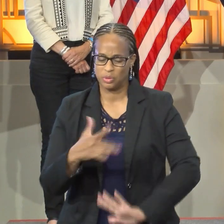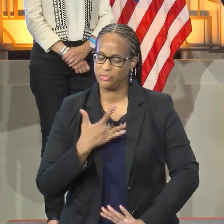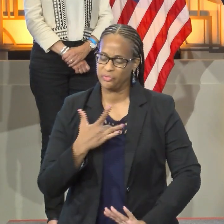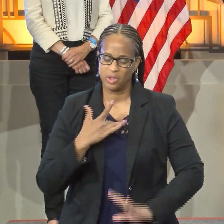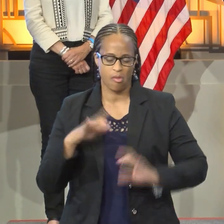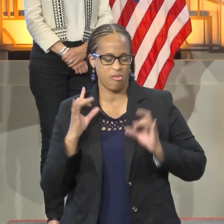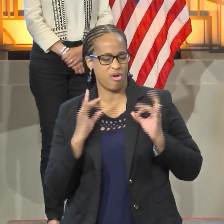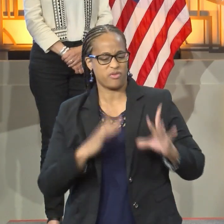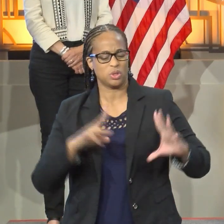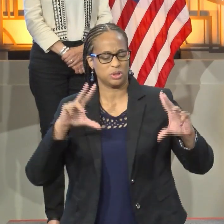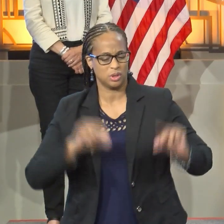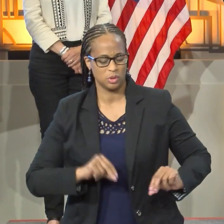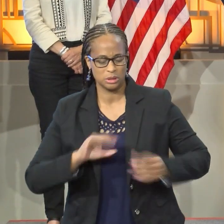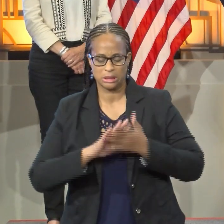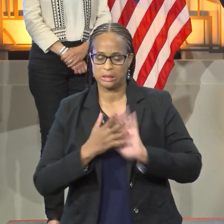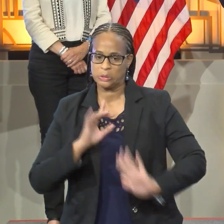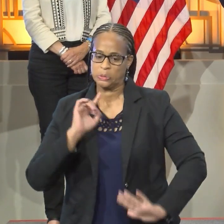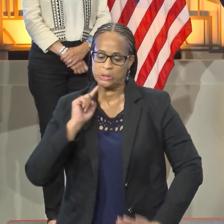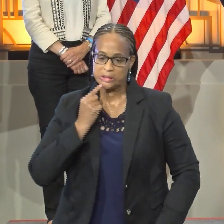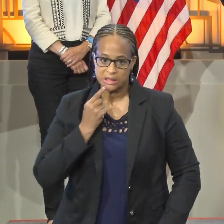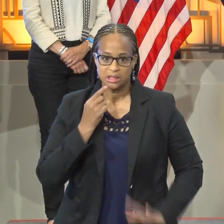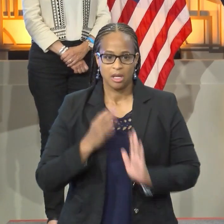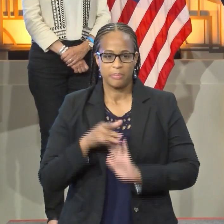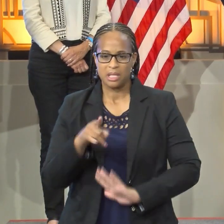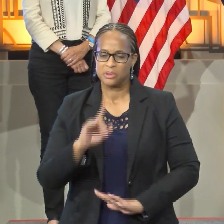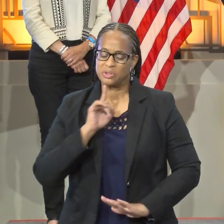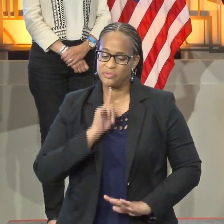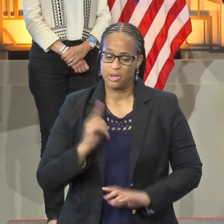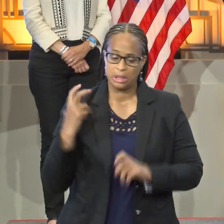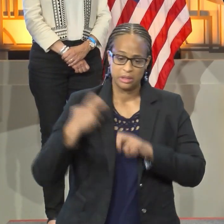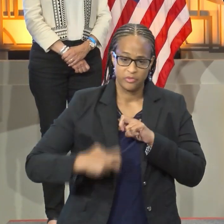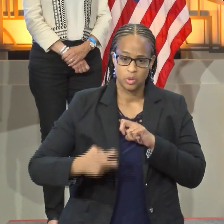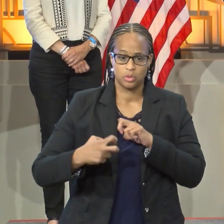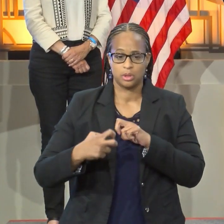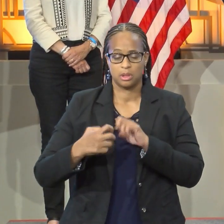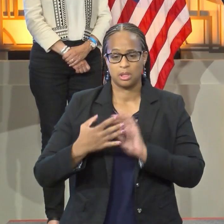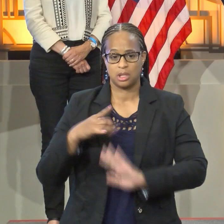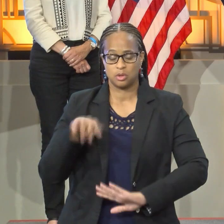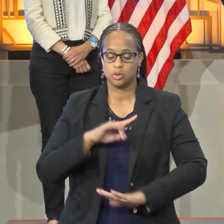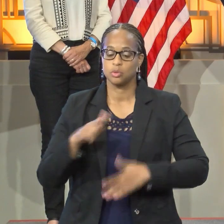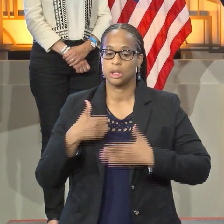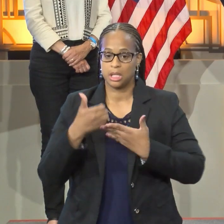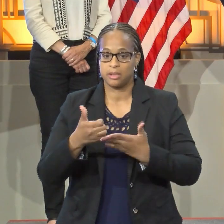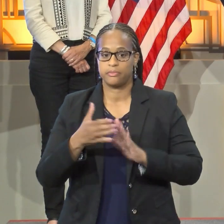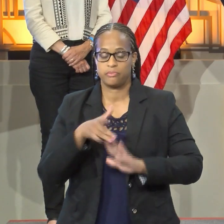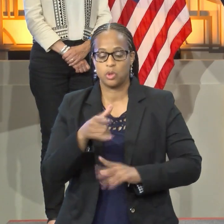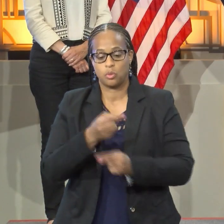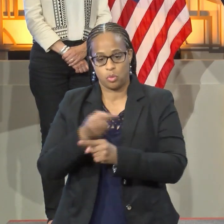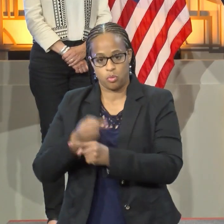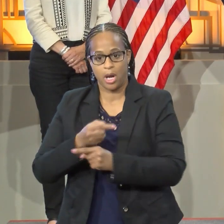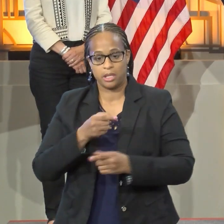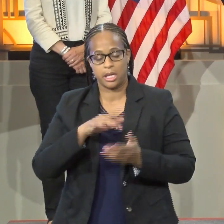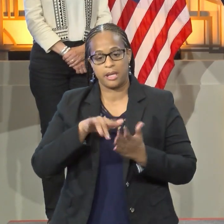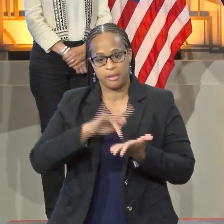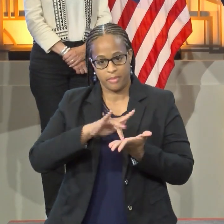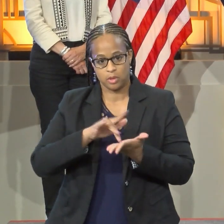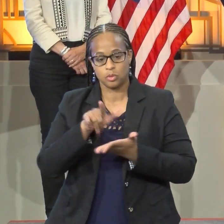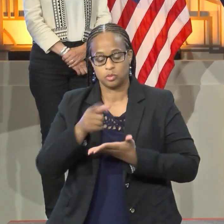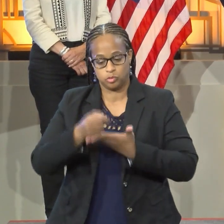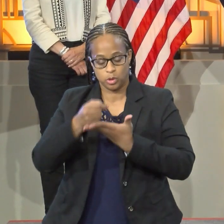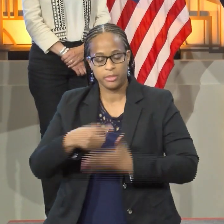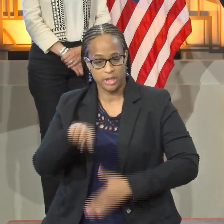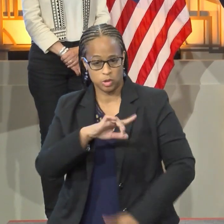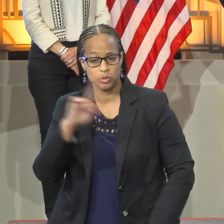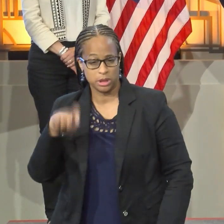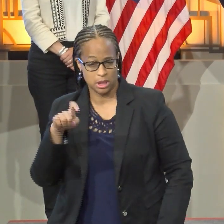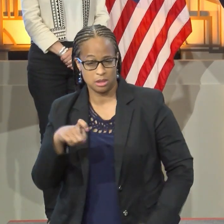you just get so bad that it becomes very difficult to get the necessary care, medical treatment that